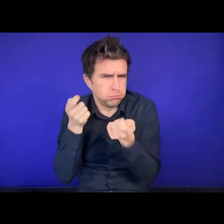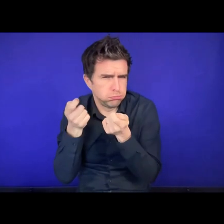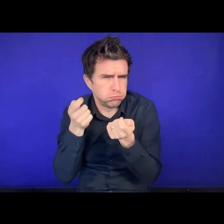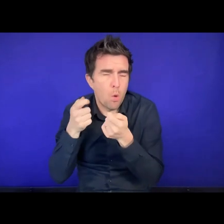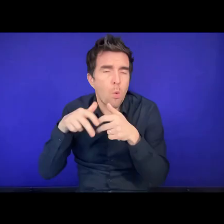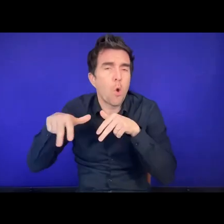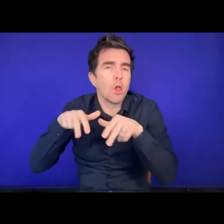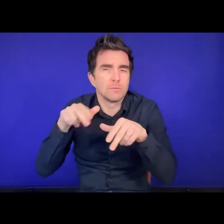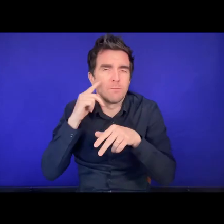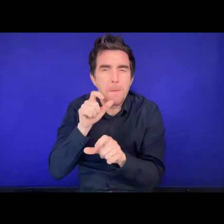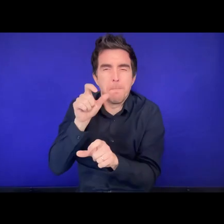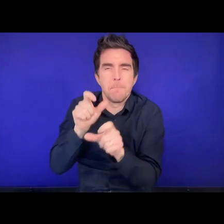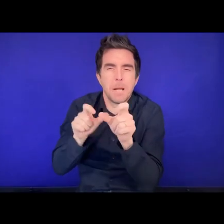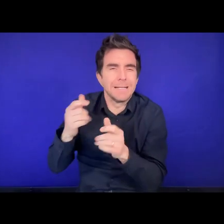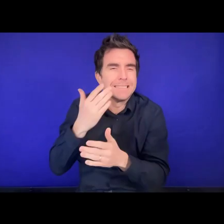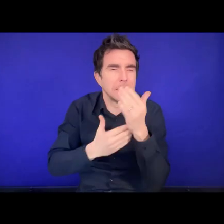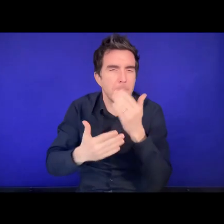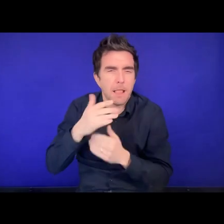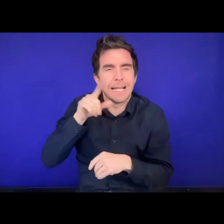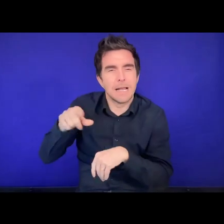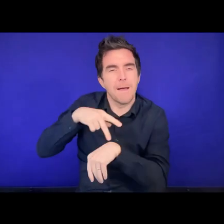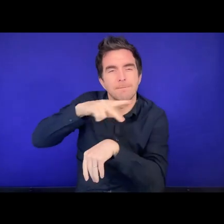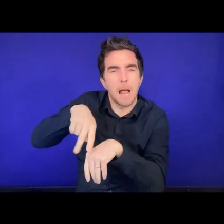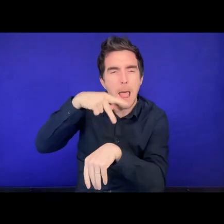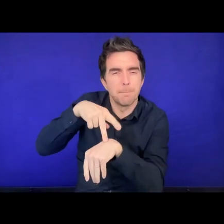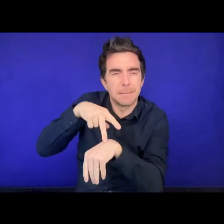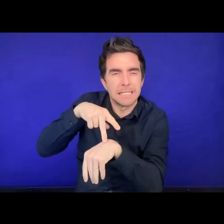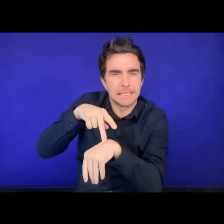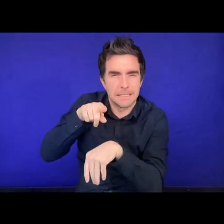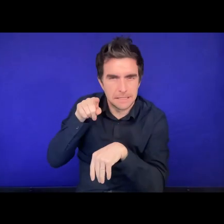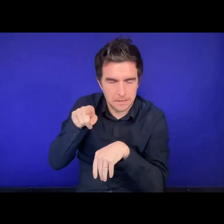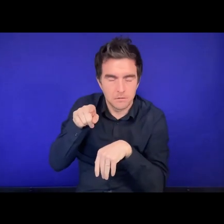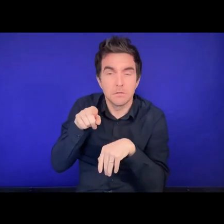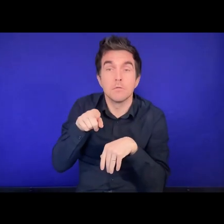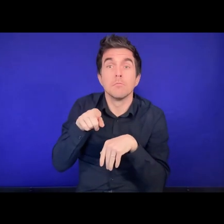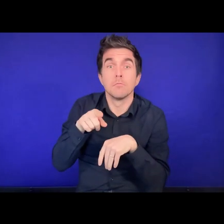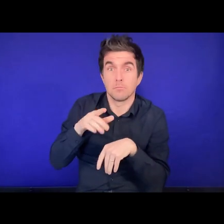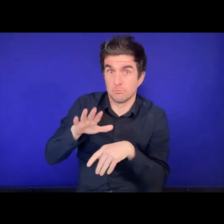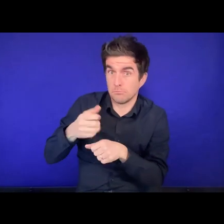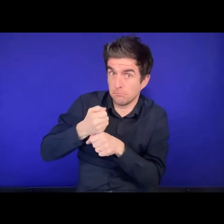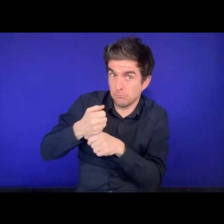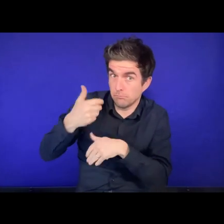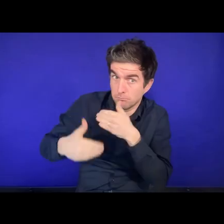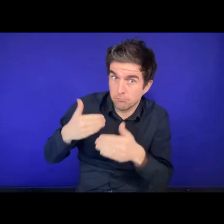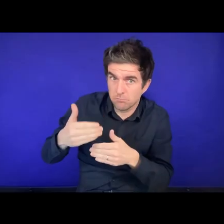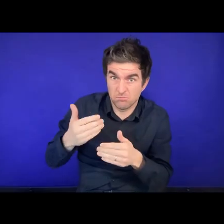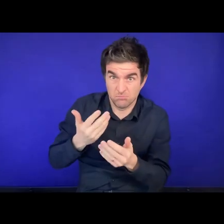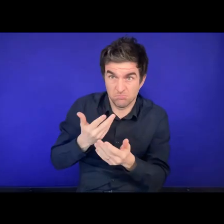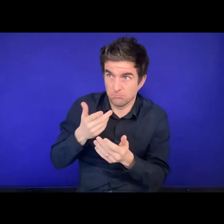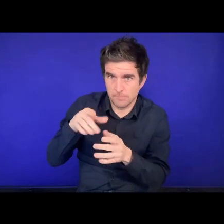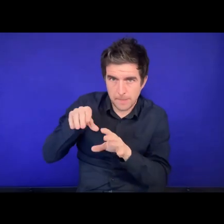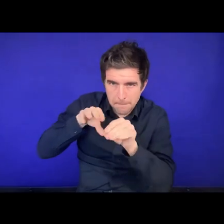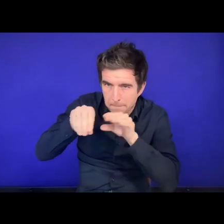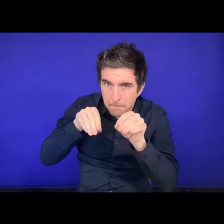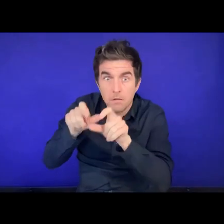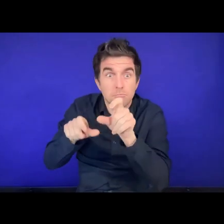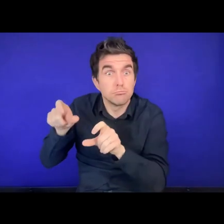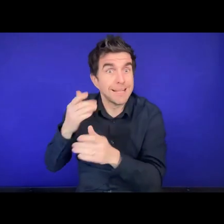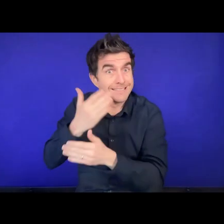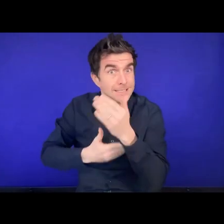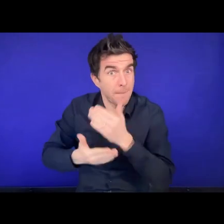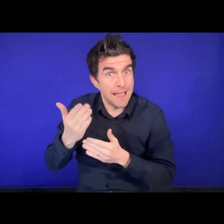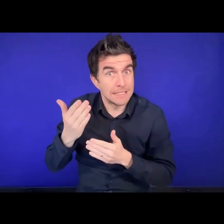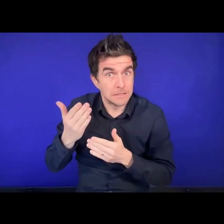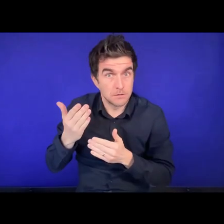they collected disability themselves, data on persons with disabilities from Las Piñas, the city themselves, and then they showed this data